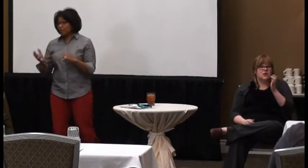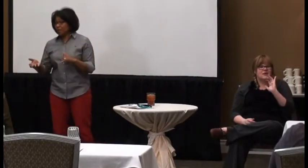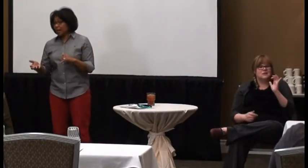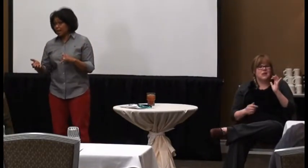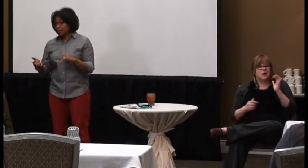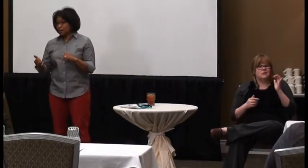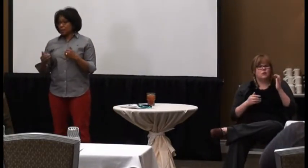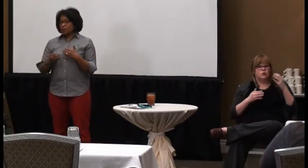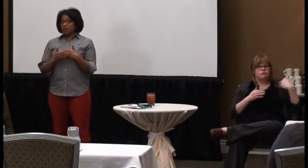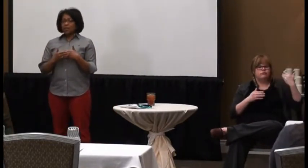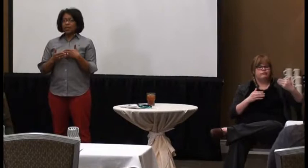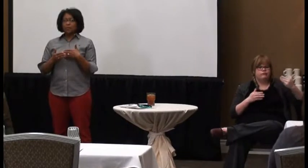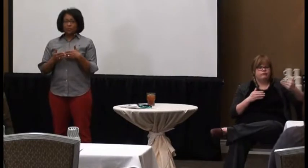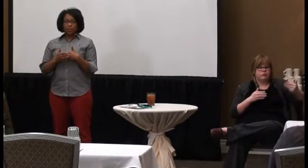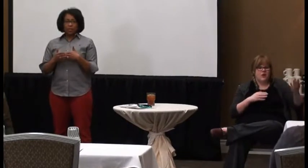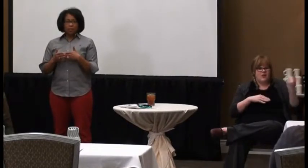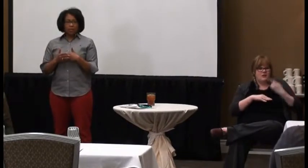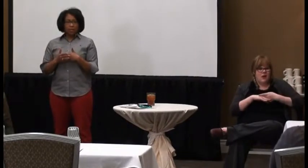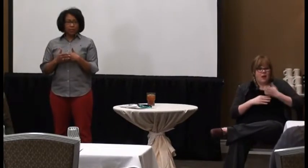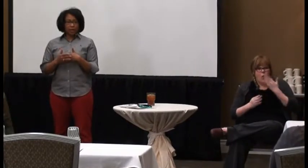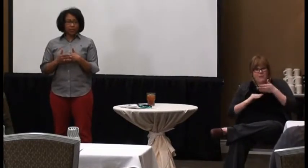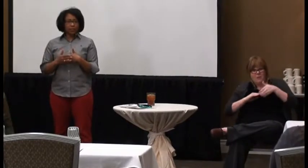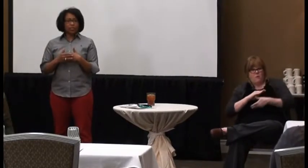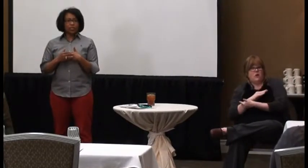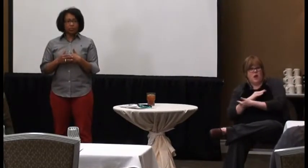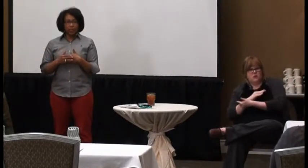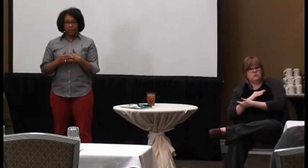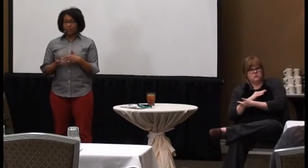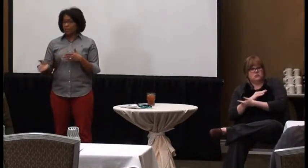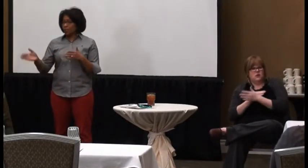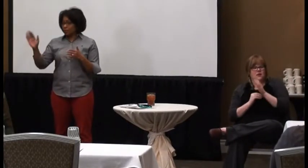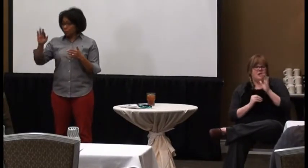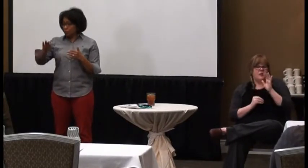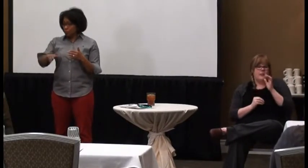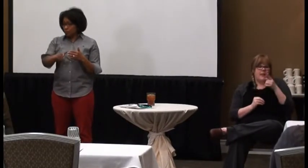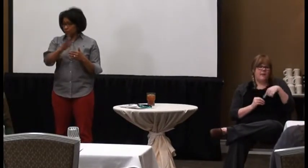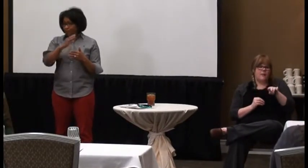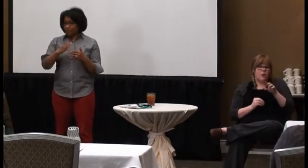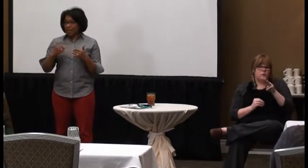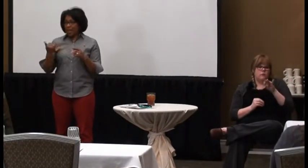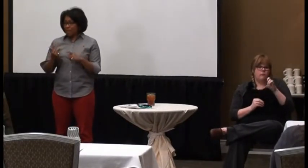or some at night. And these are really the mood stabilizers to deal with cyclic